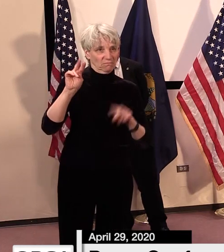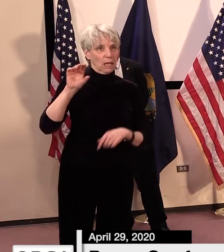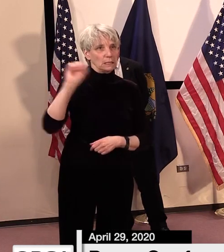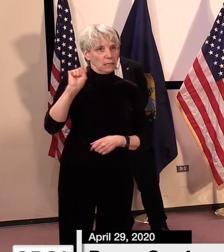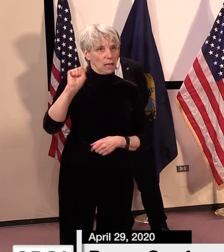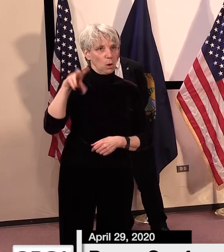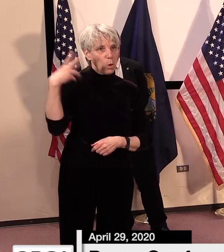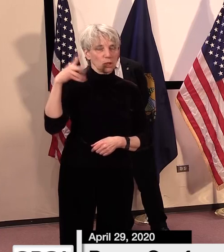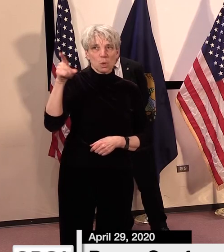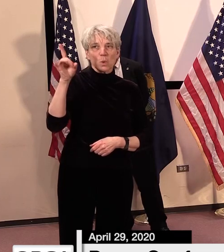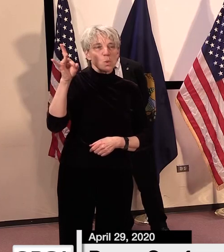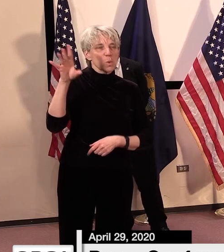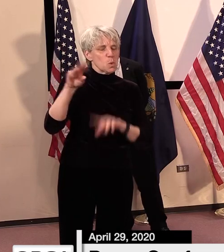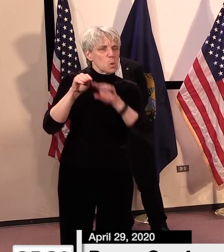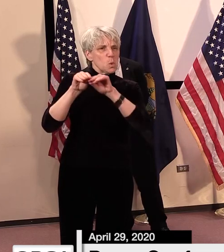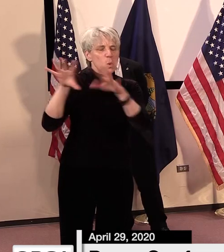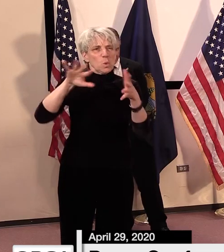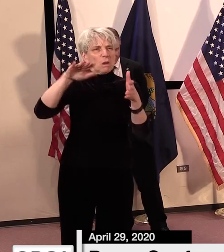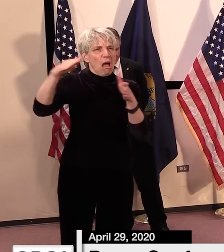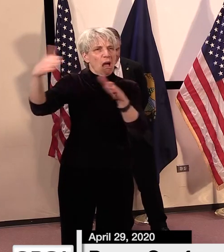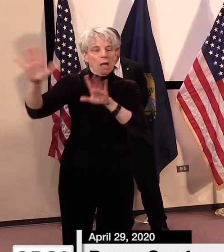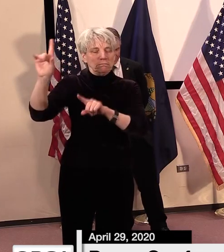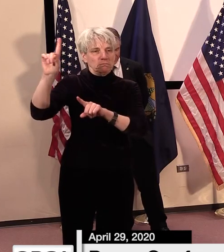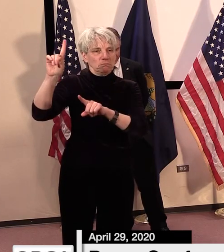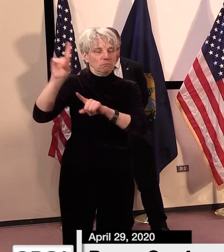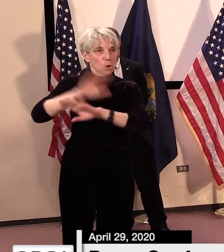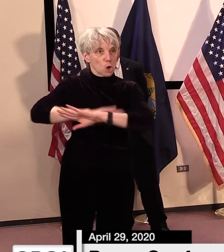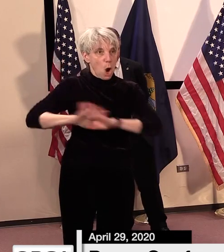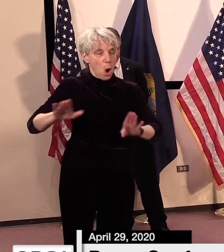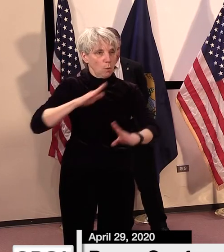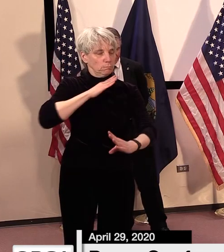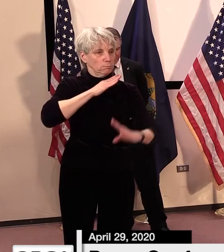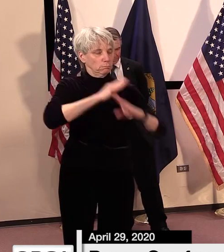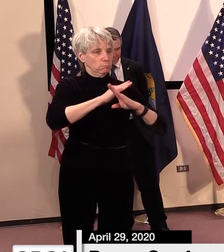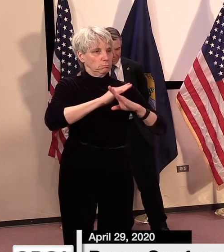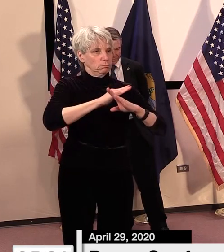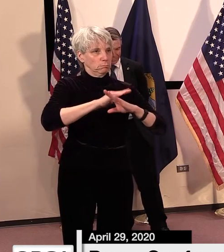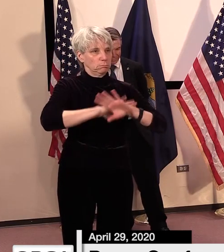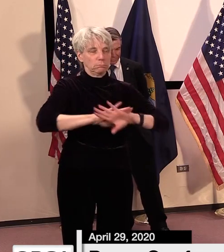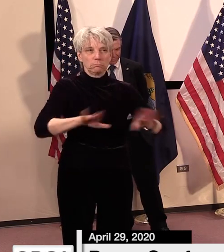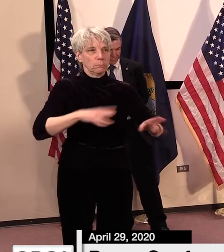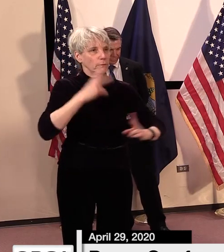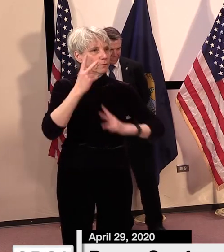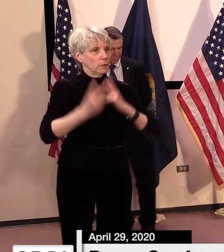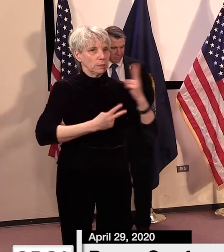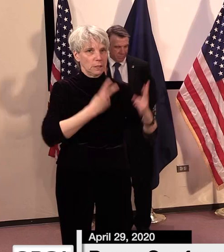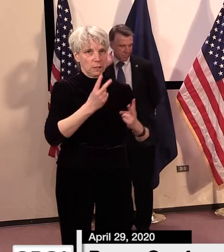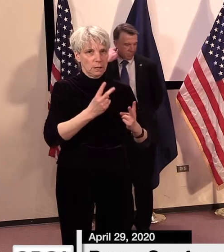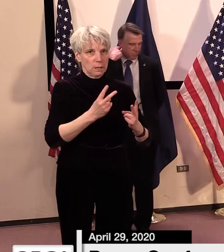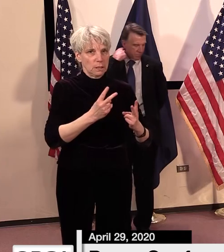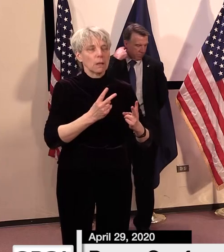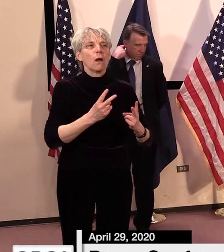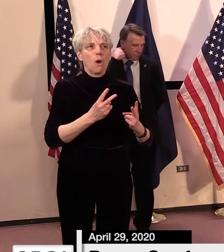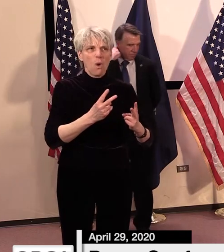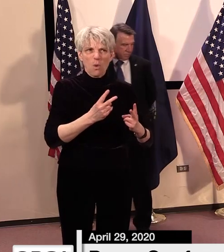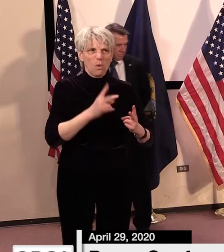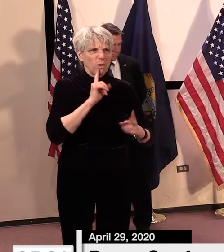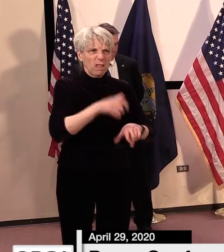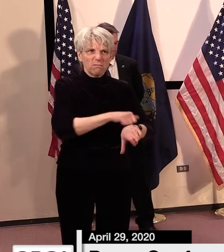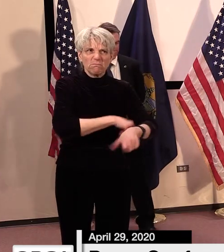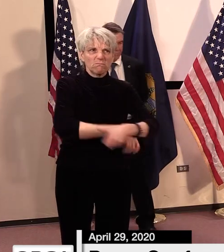We've also taken the proactive step if there is a positive or and we'll be talking about